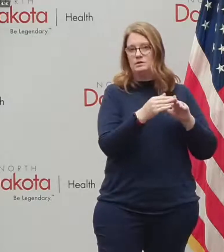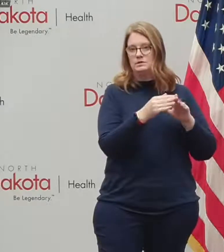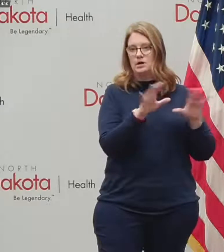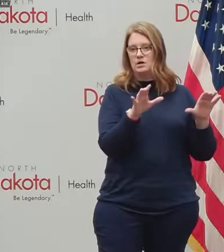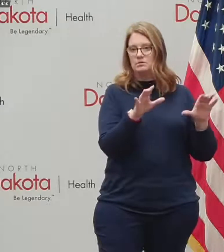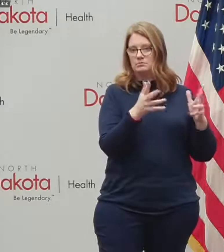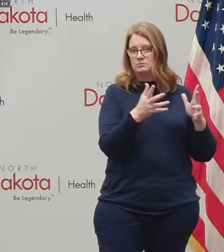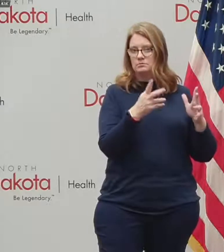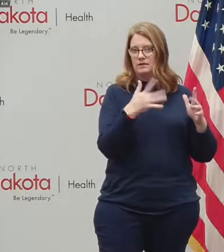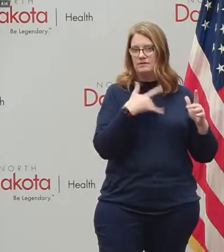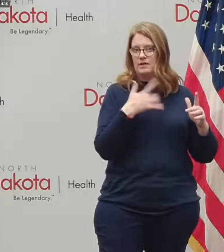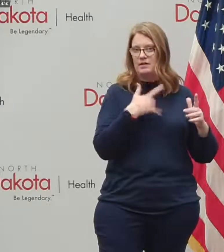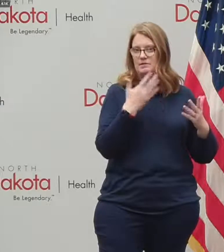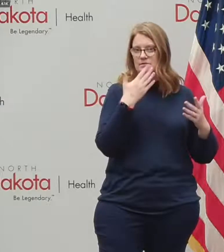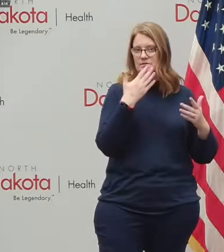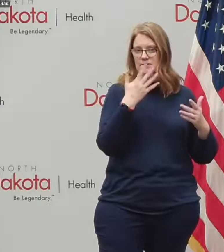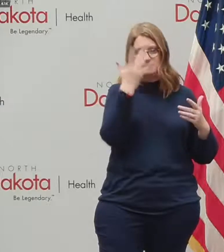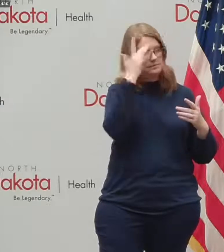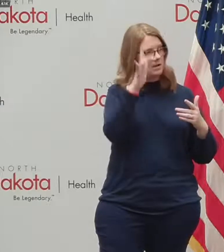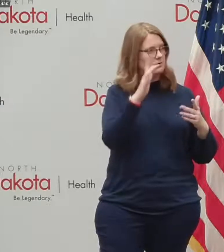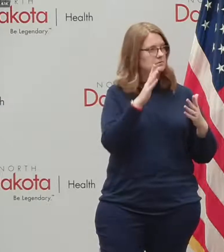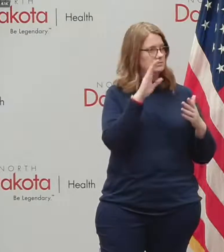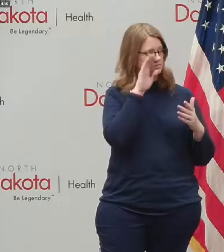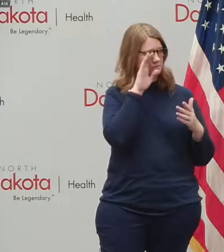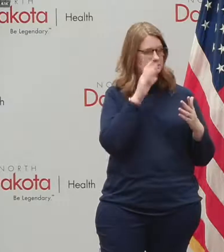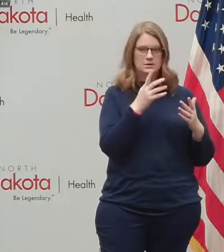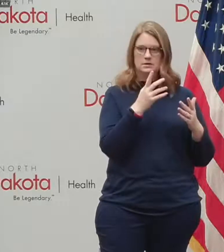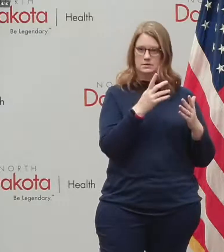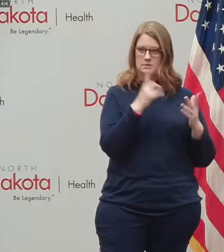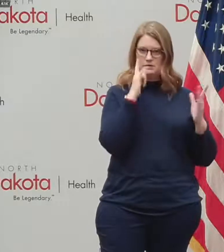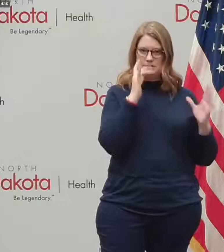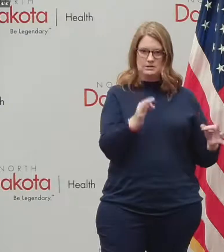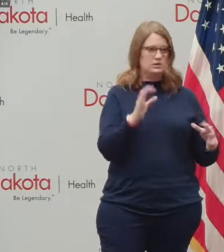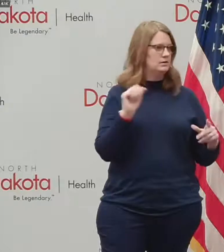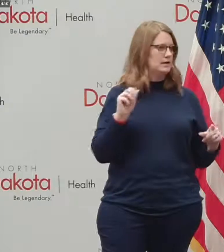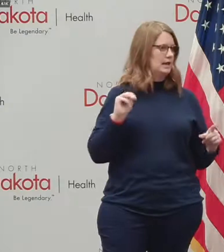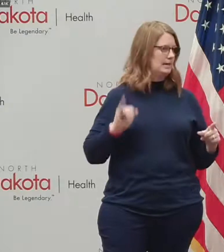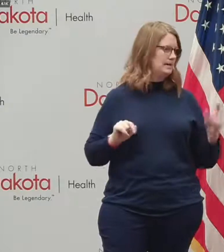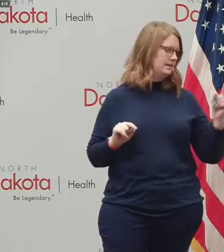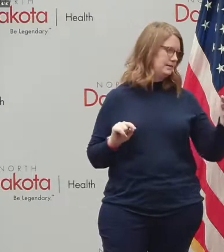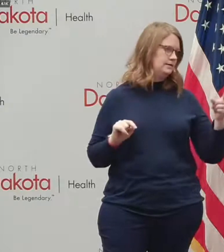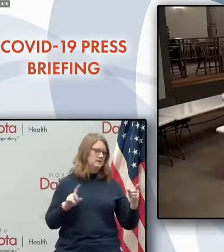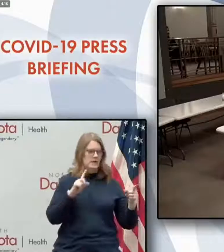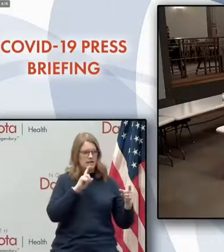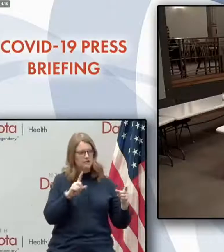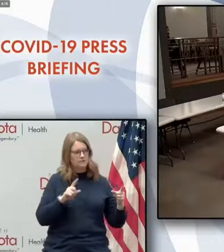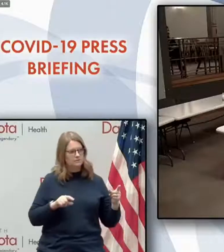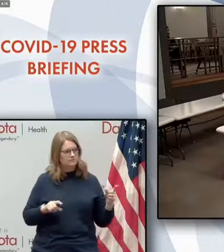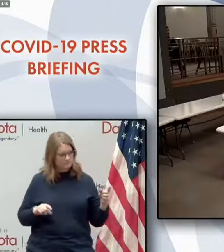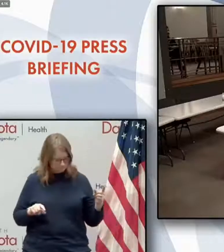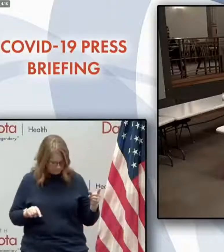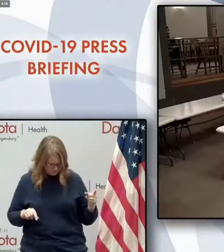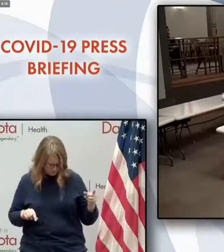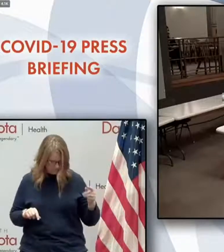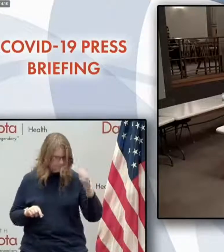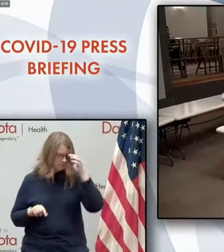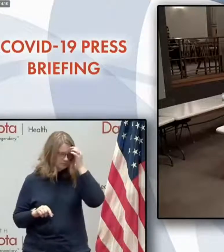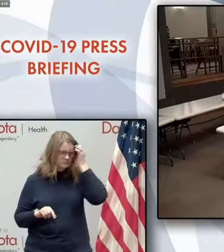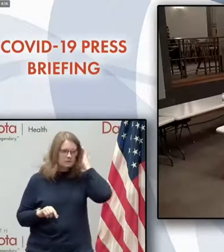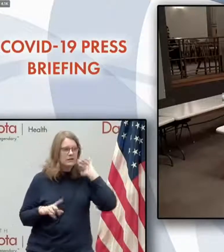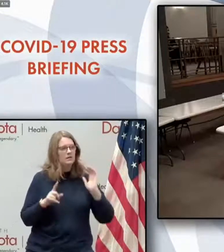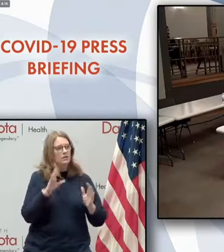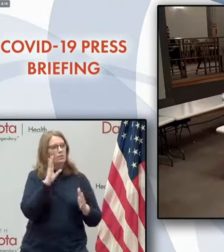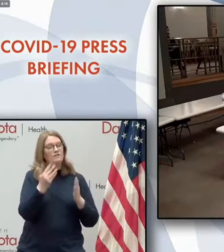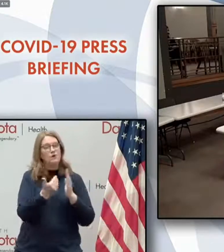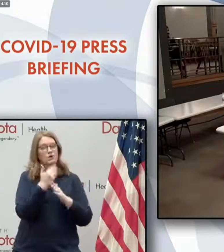it's a smart move. Okay, I'm going to go Amy. Sure. So we will have a new president